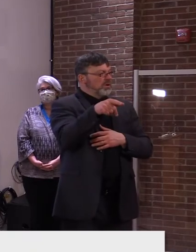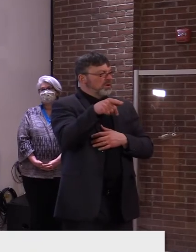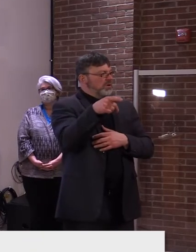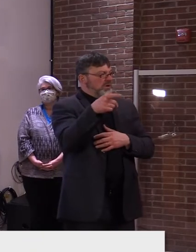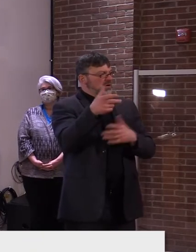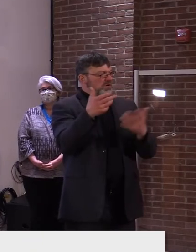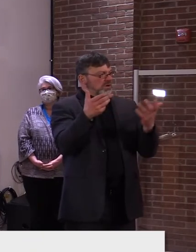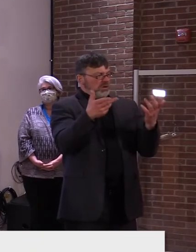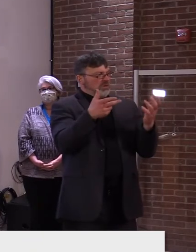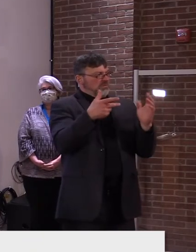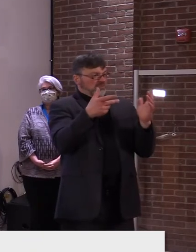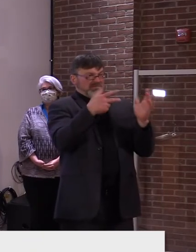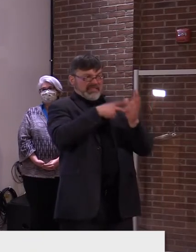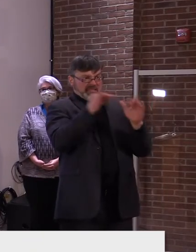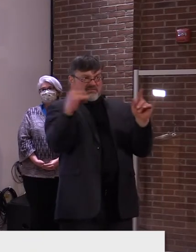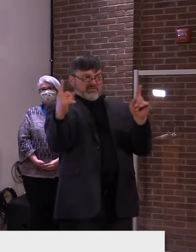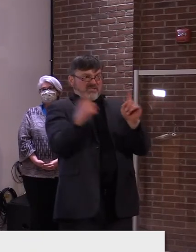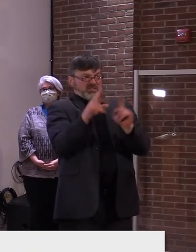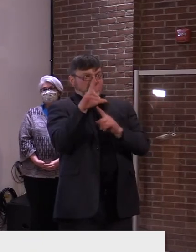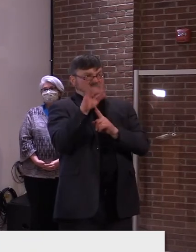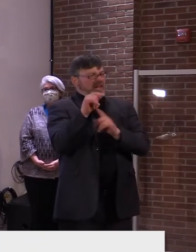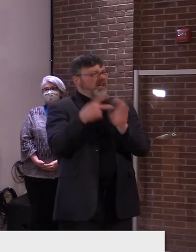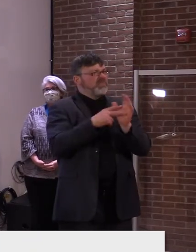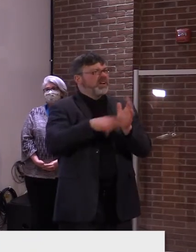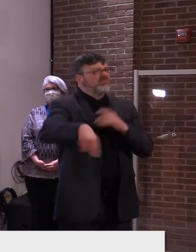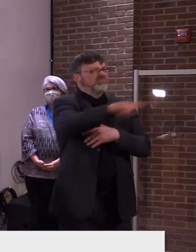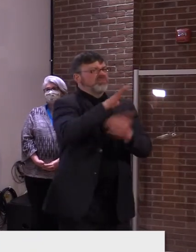in-person instruction before long.